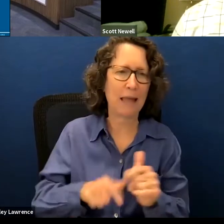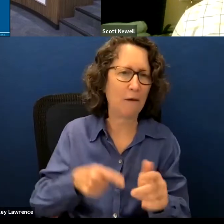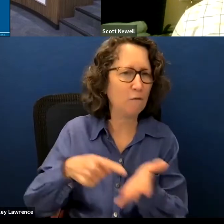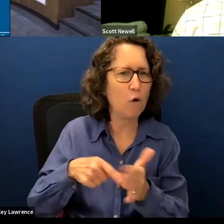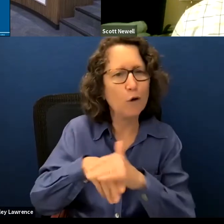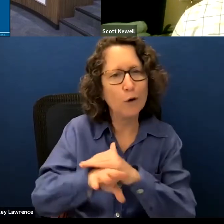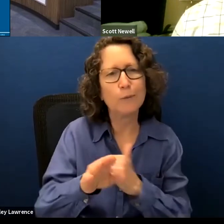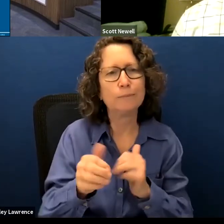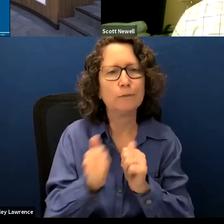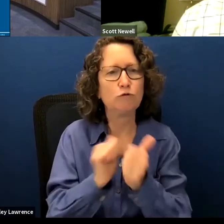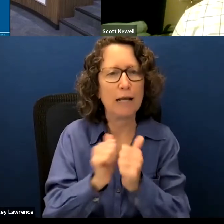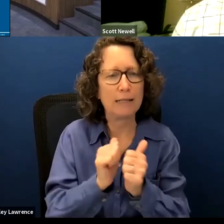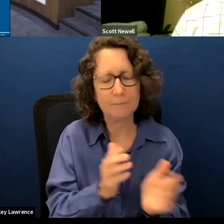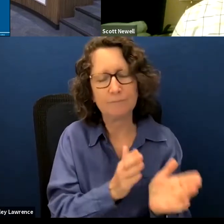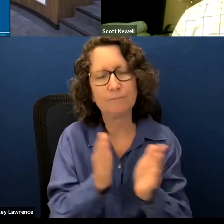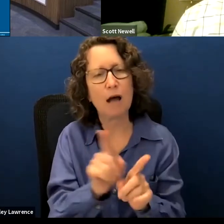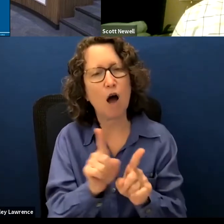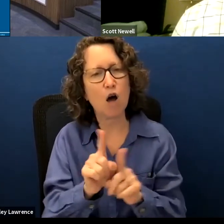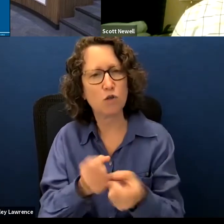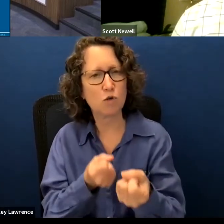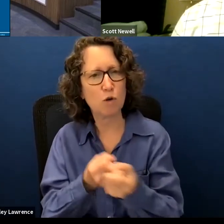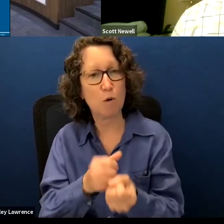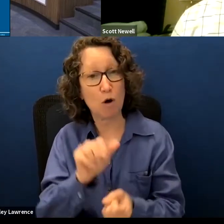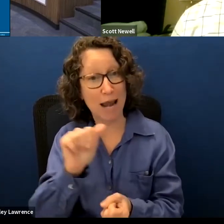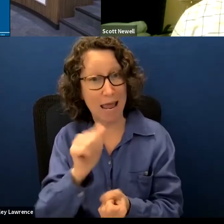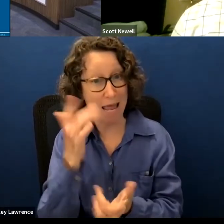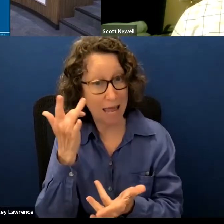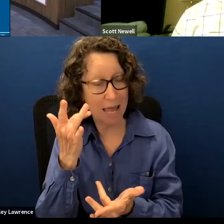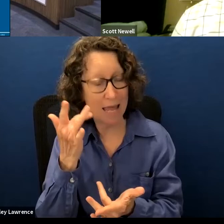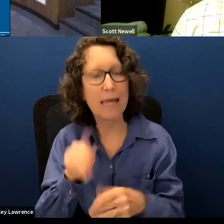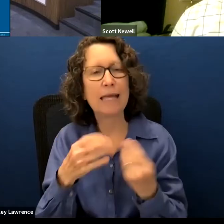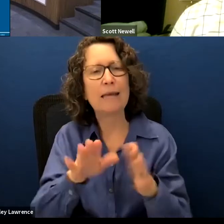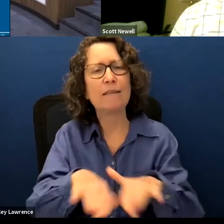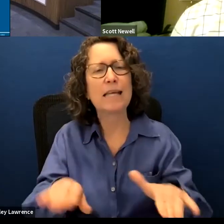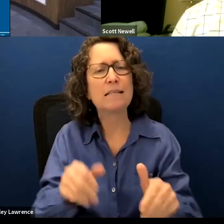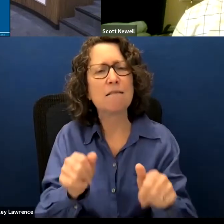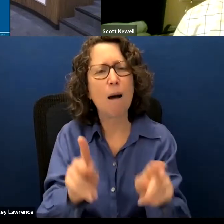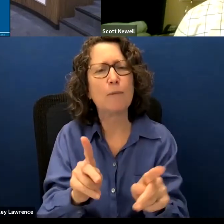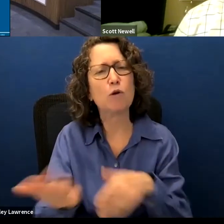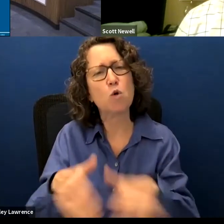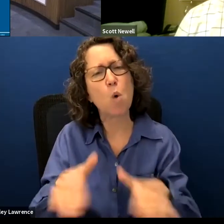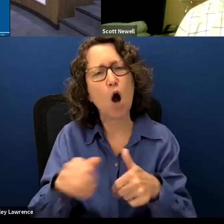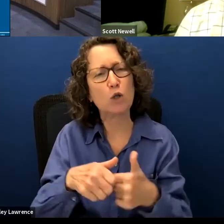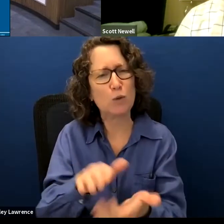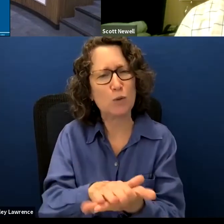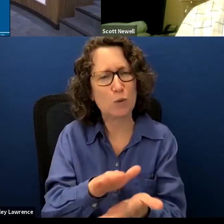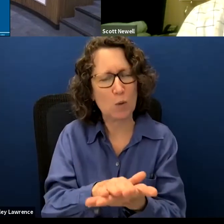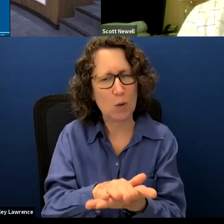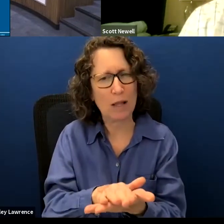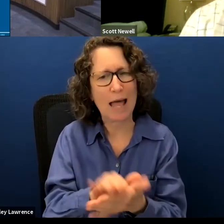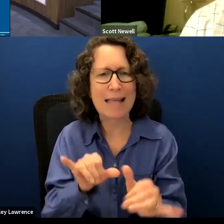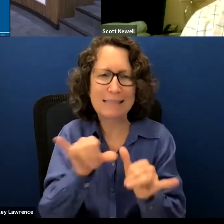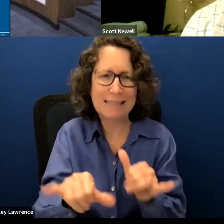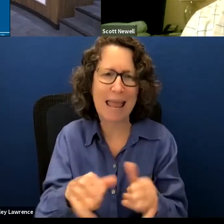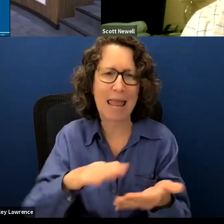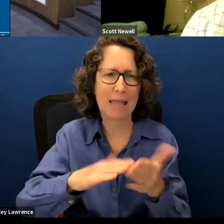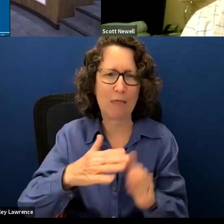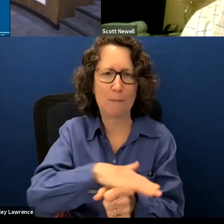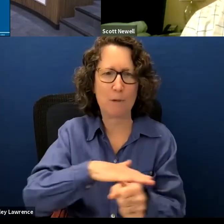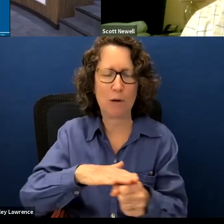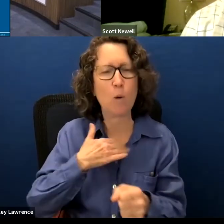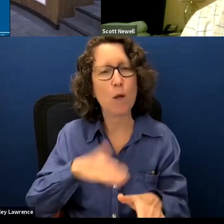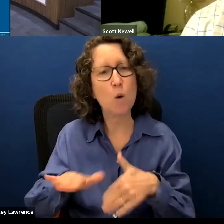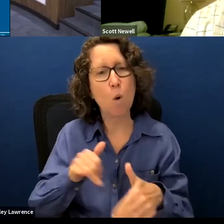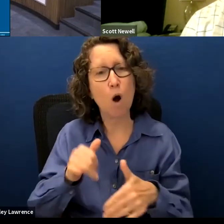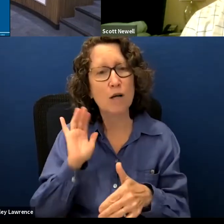tracks. I also like and support MAP A because it gives kids the opportunity to walk to school and stay in their communities. We walked